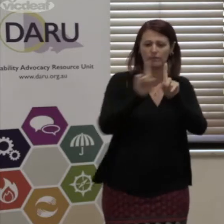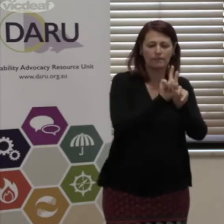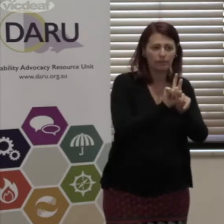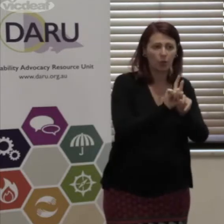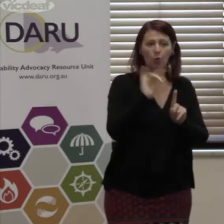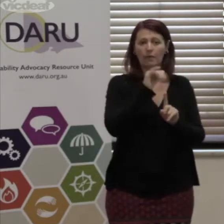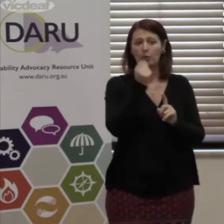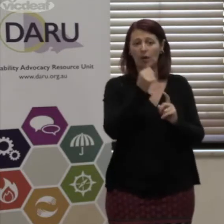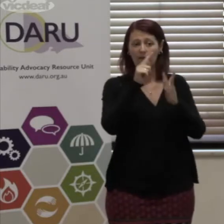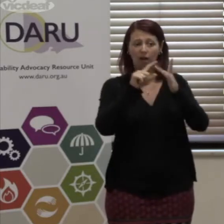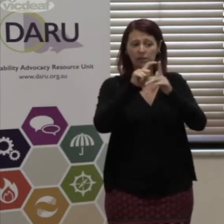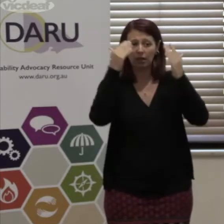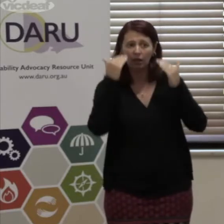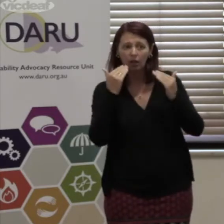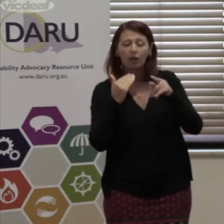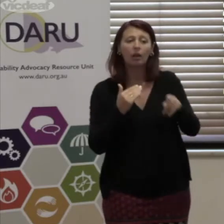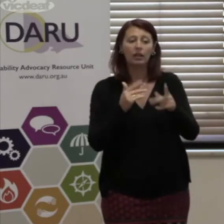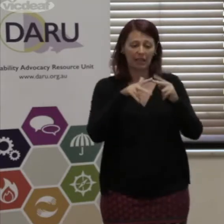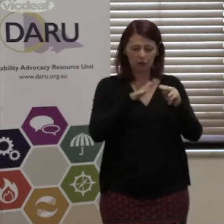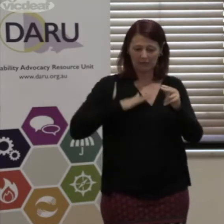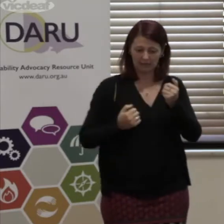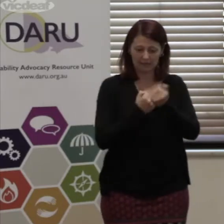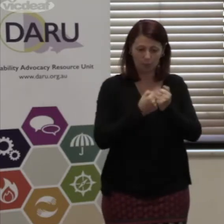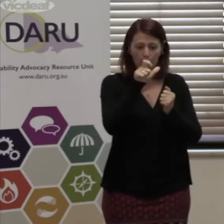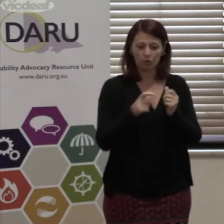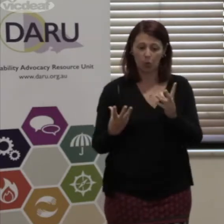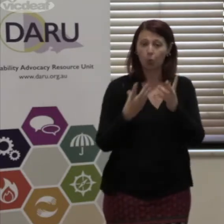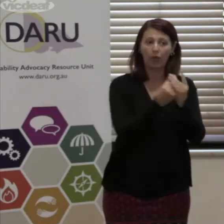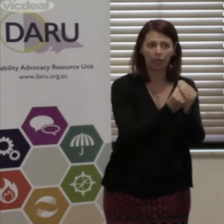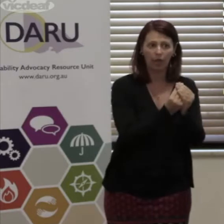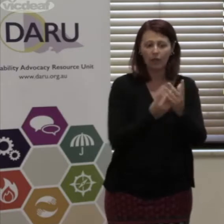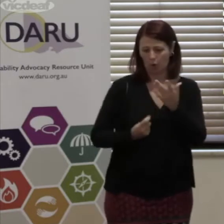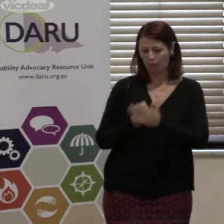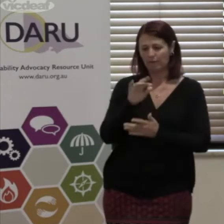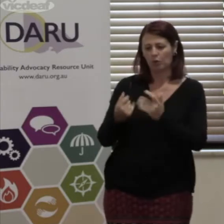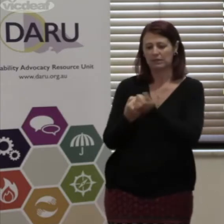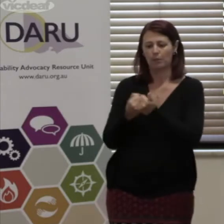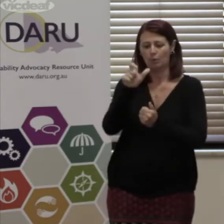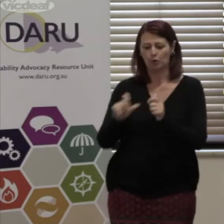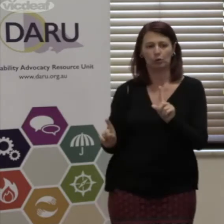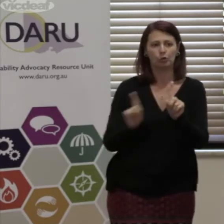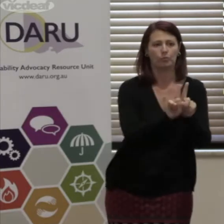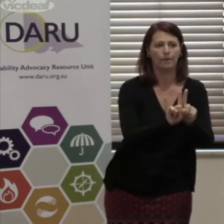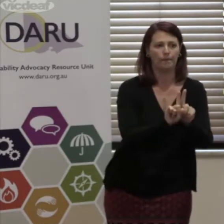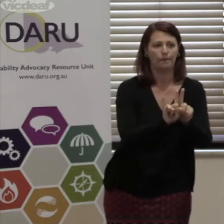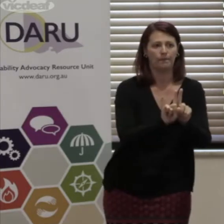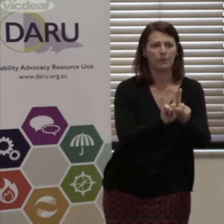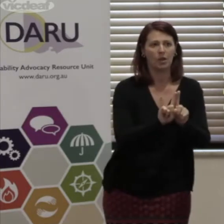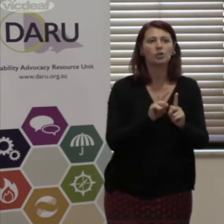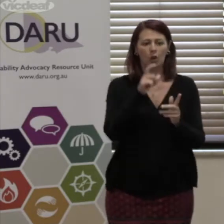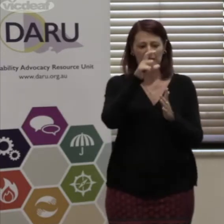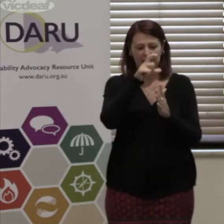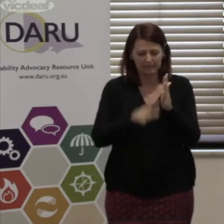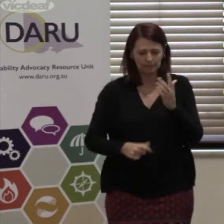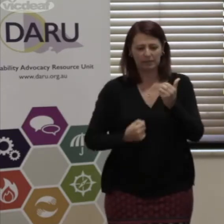have an intellectual disability, whatever, if you need a support person with you, then they'll pay for that. So it's your